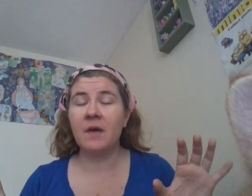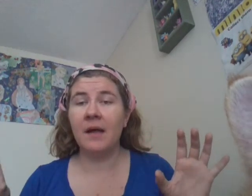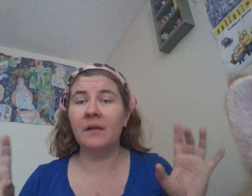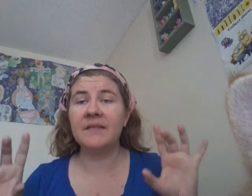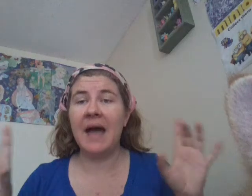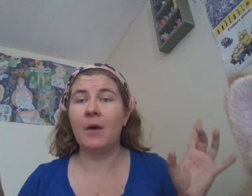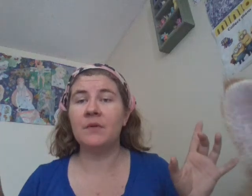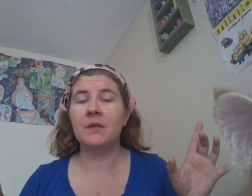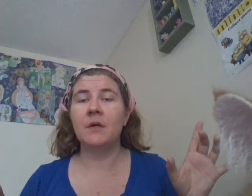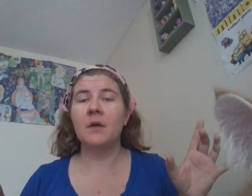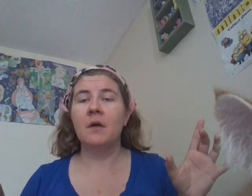out